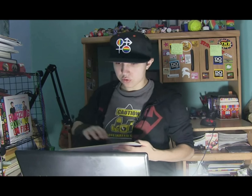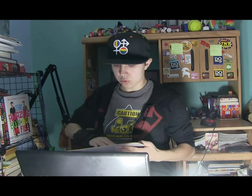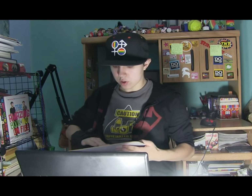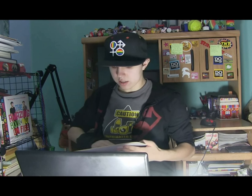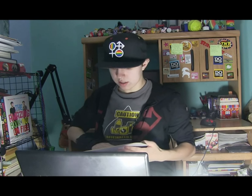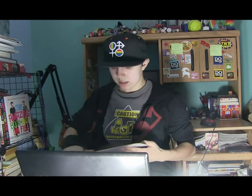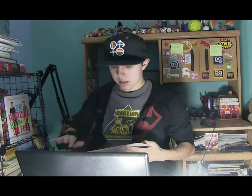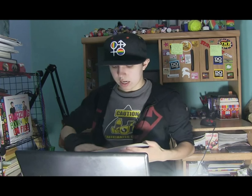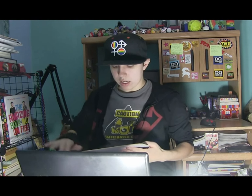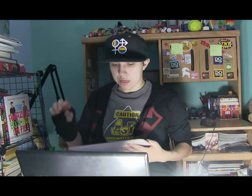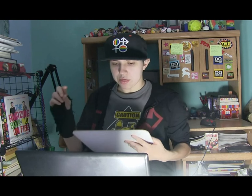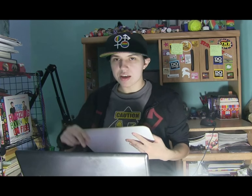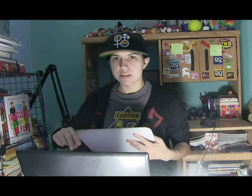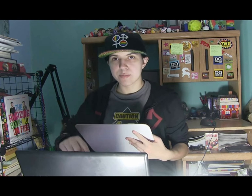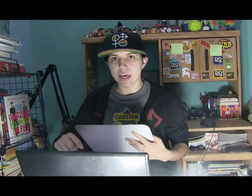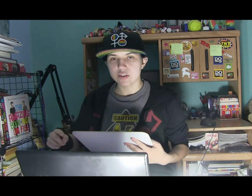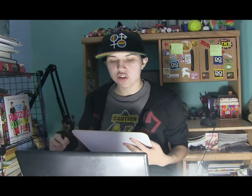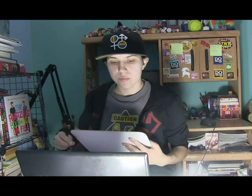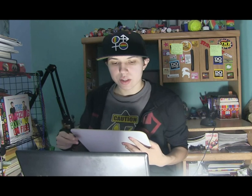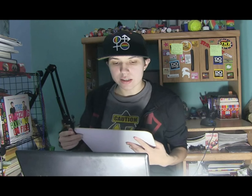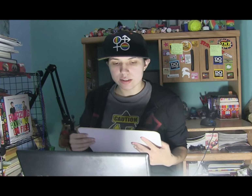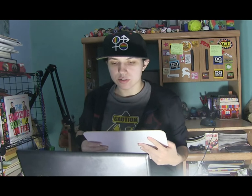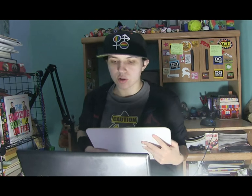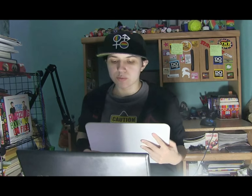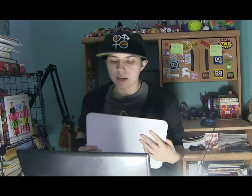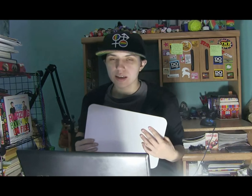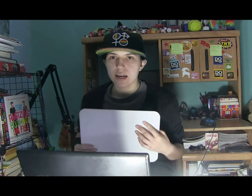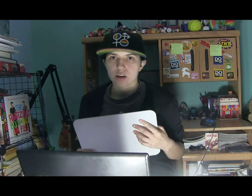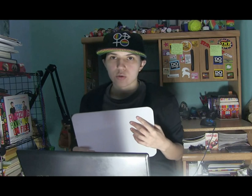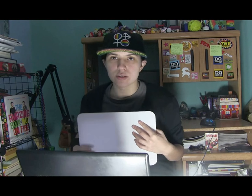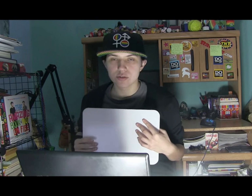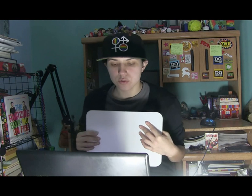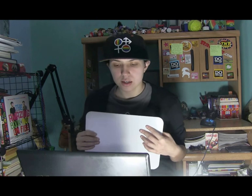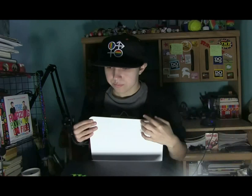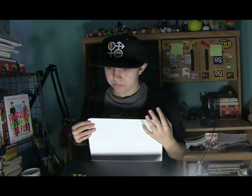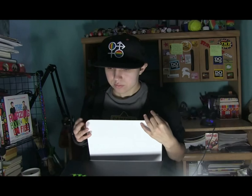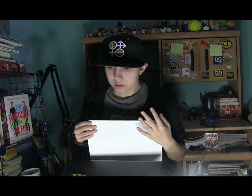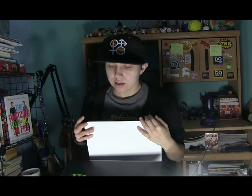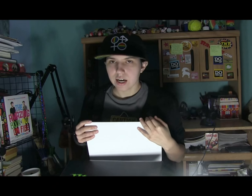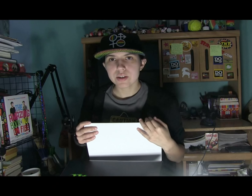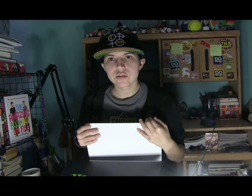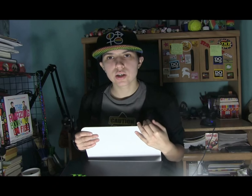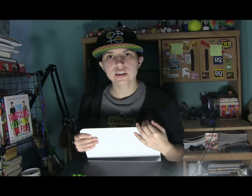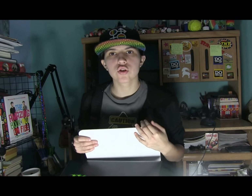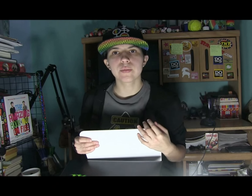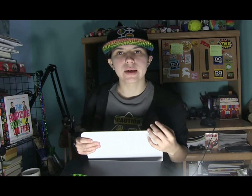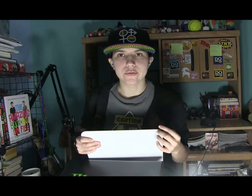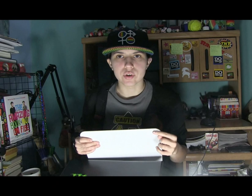to this page in the description box, as I always do. I'm going to quickly draw my name for you guys,